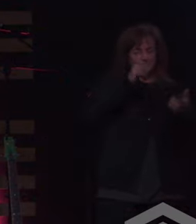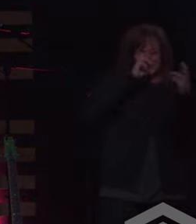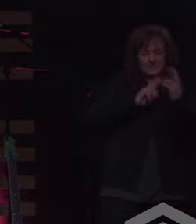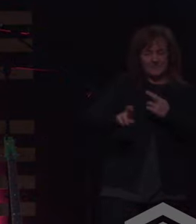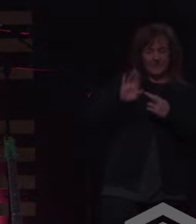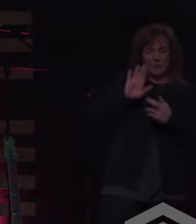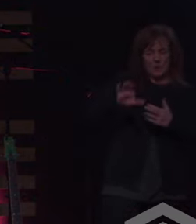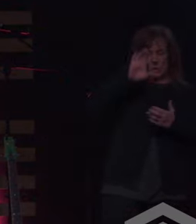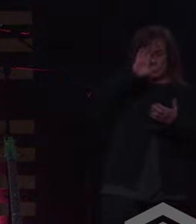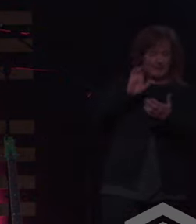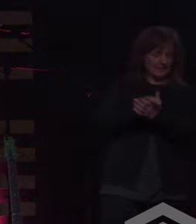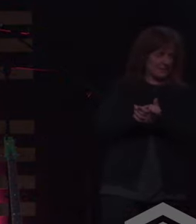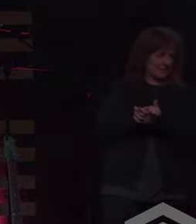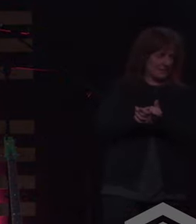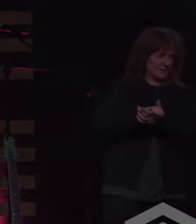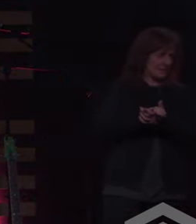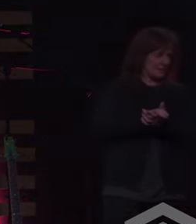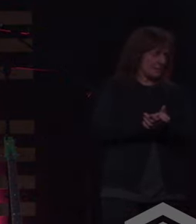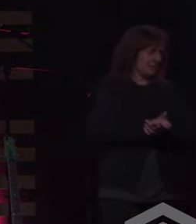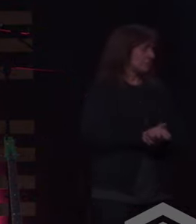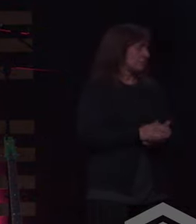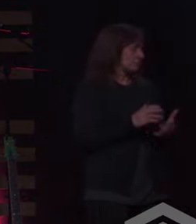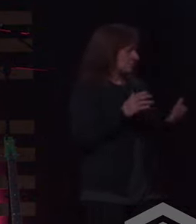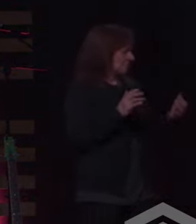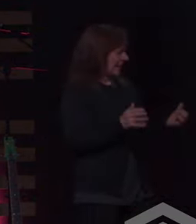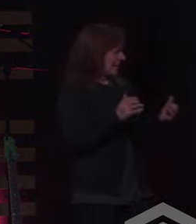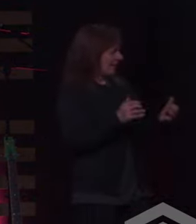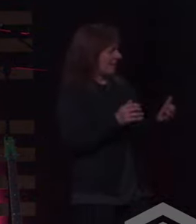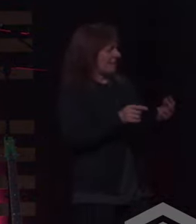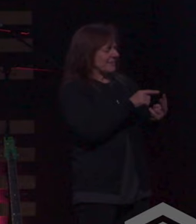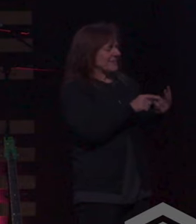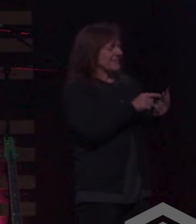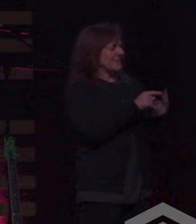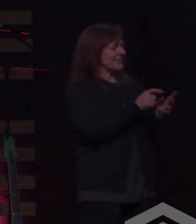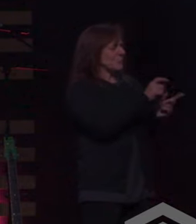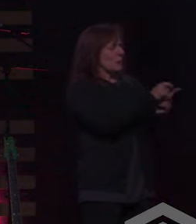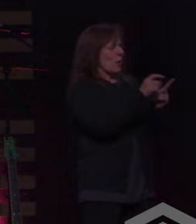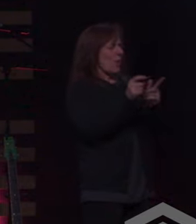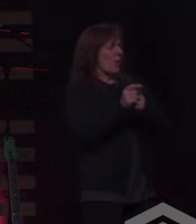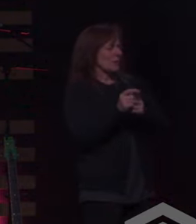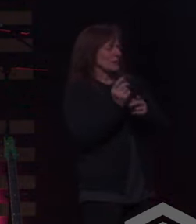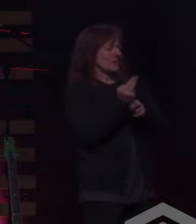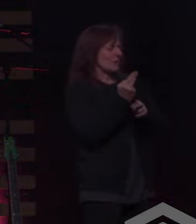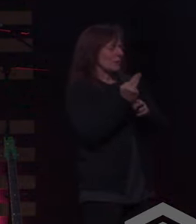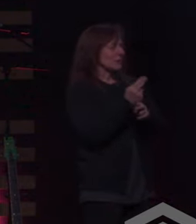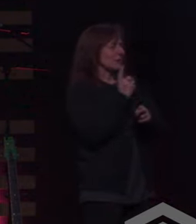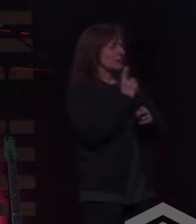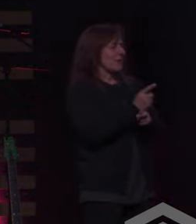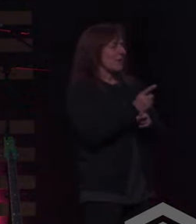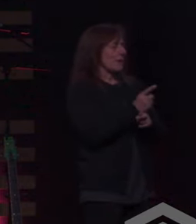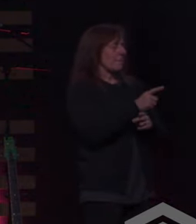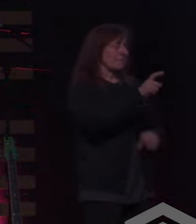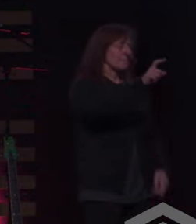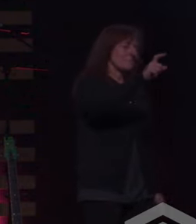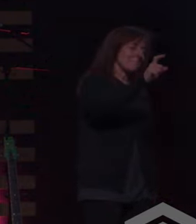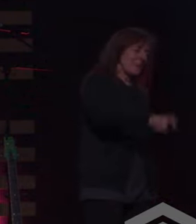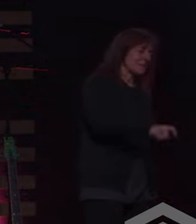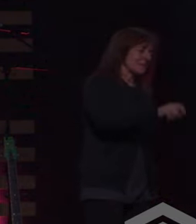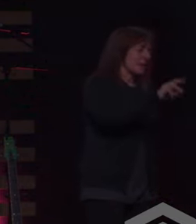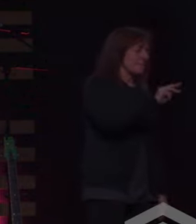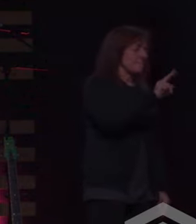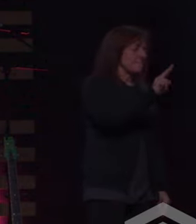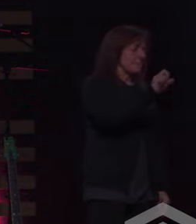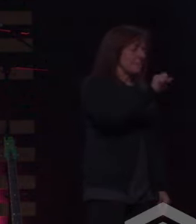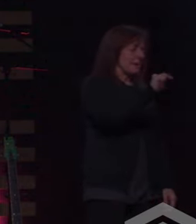her husband." Now, these phrases that he uses are must,